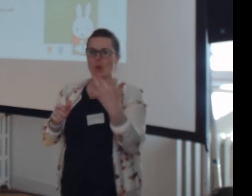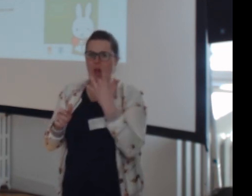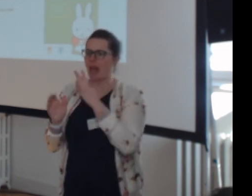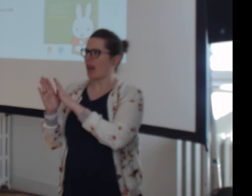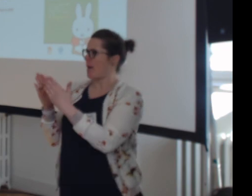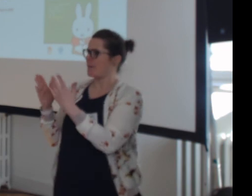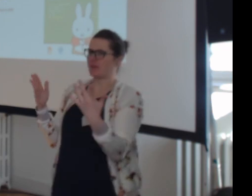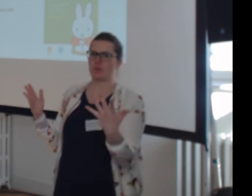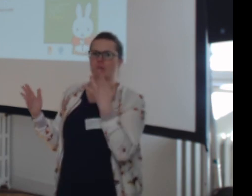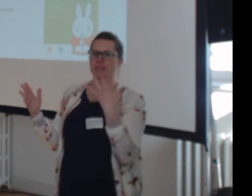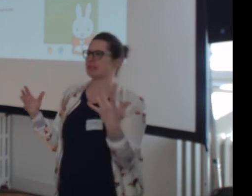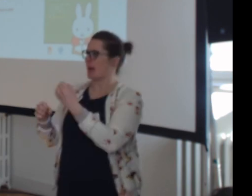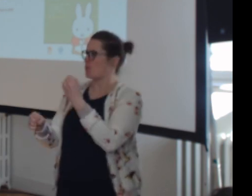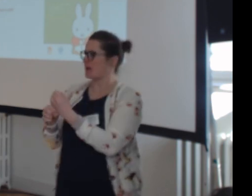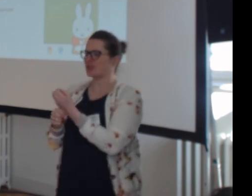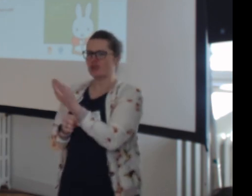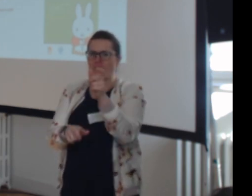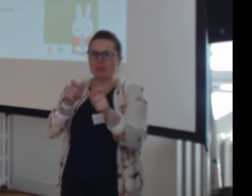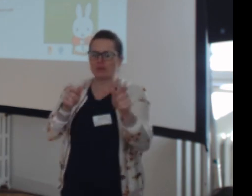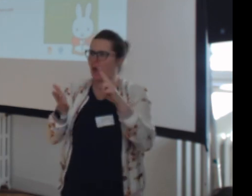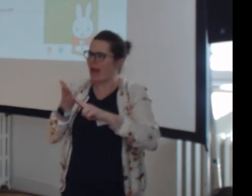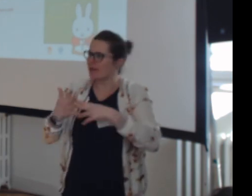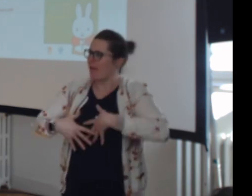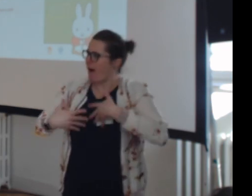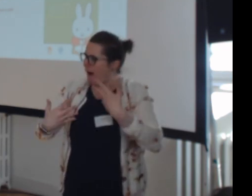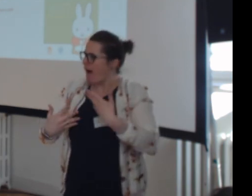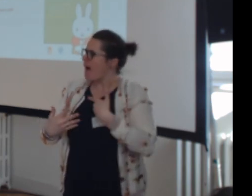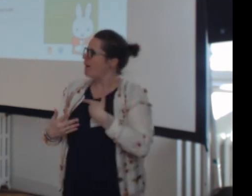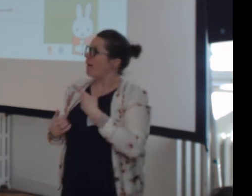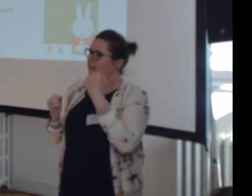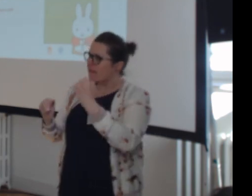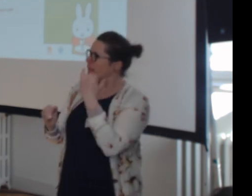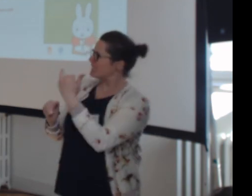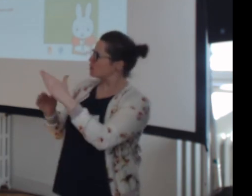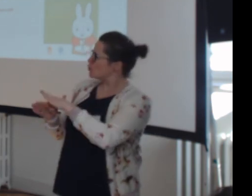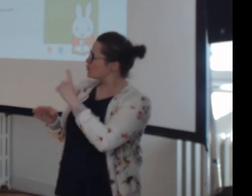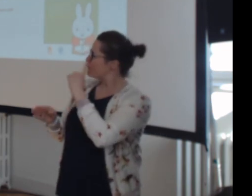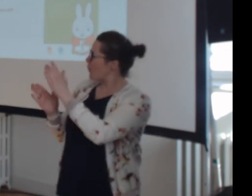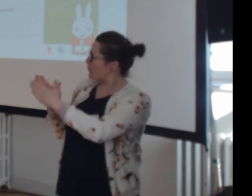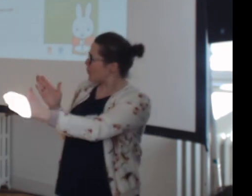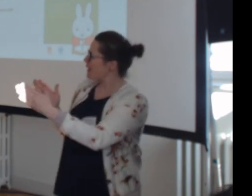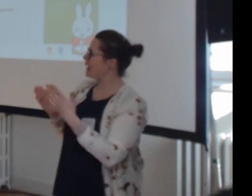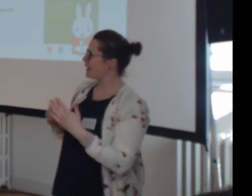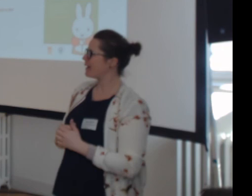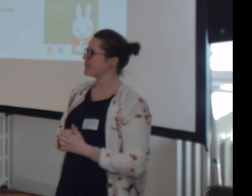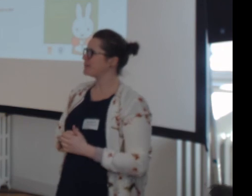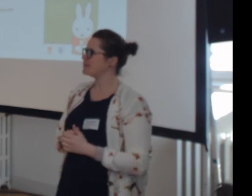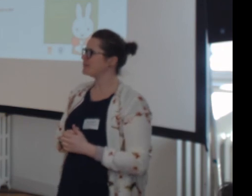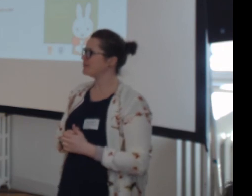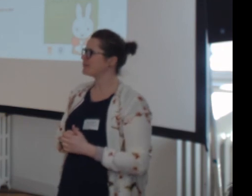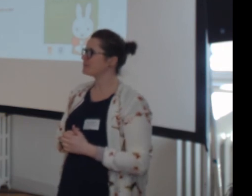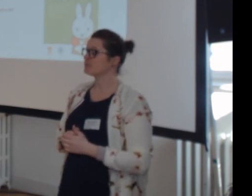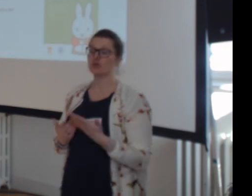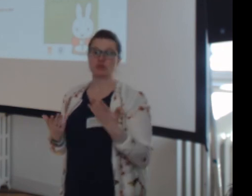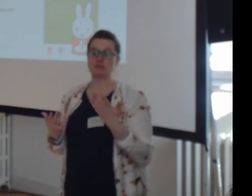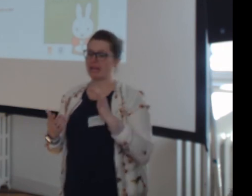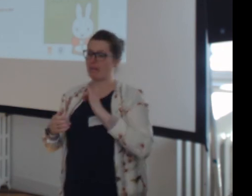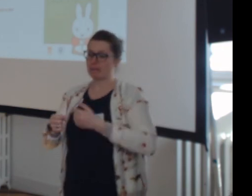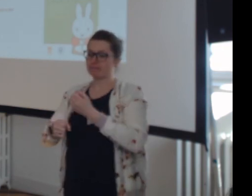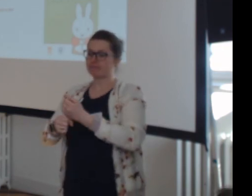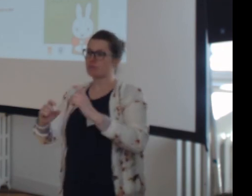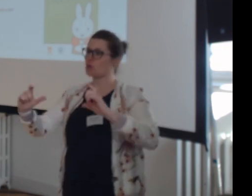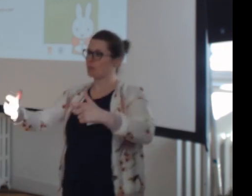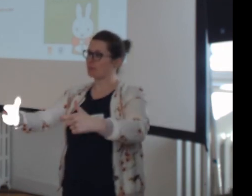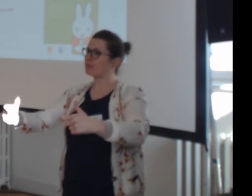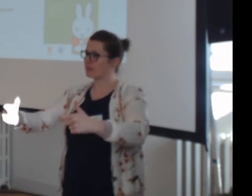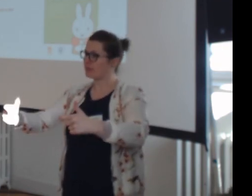people were just pleased that they could do something for the library. We formed a group. We started with